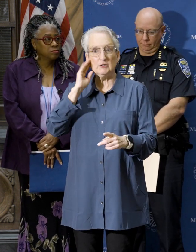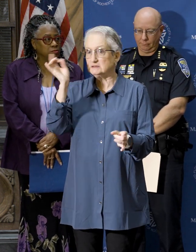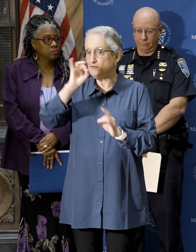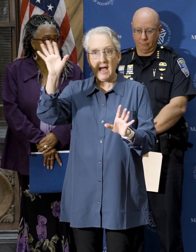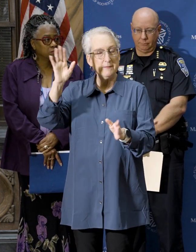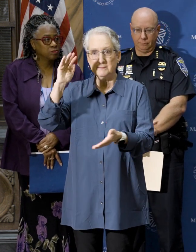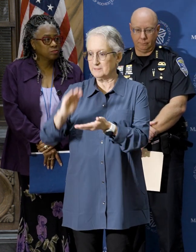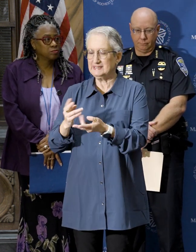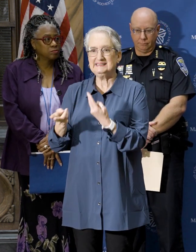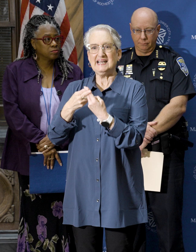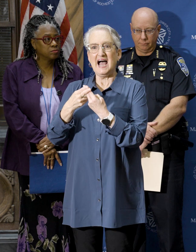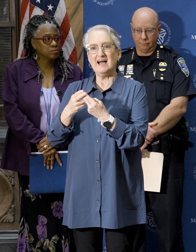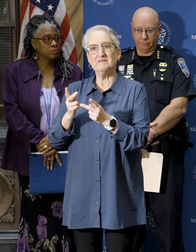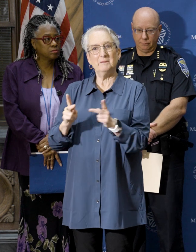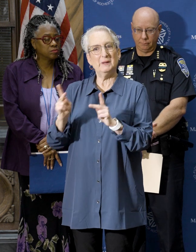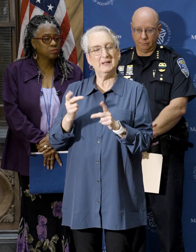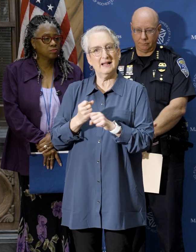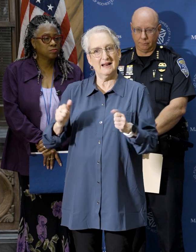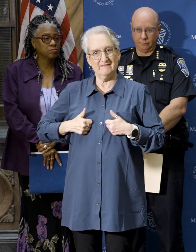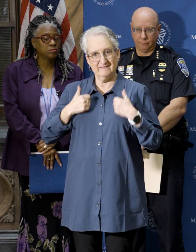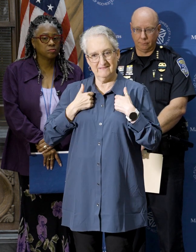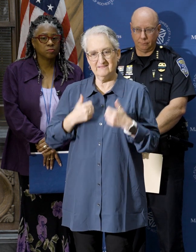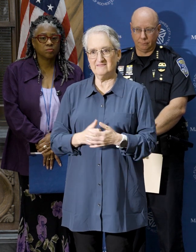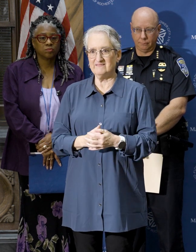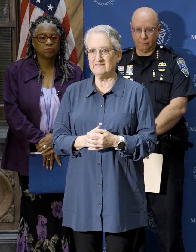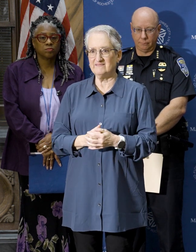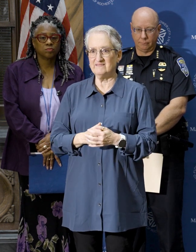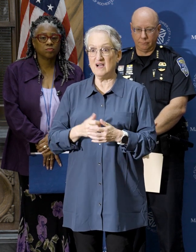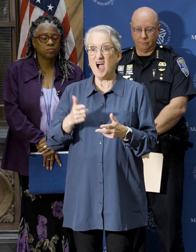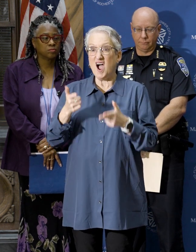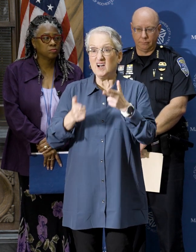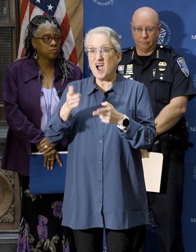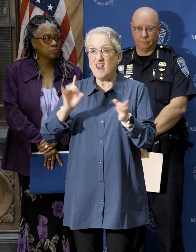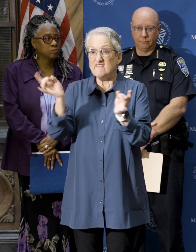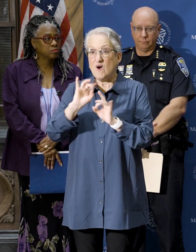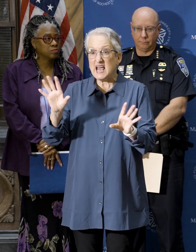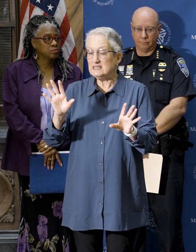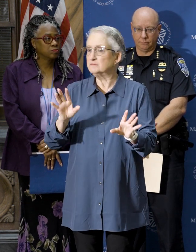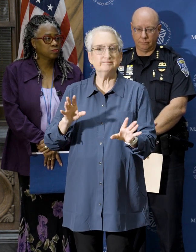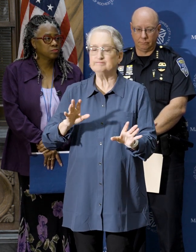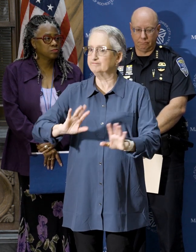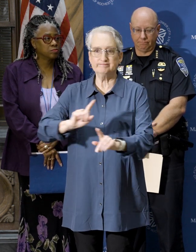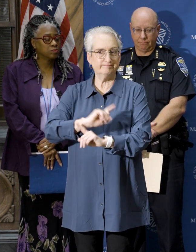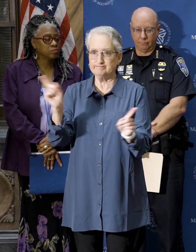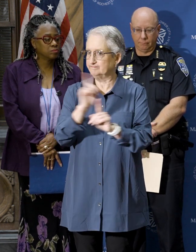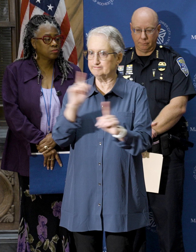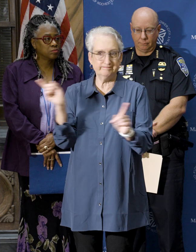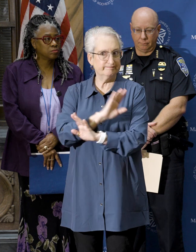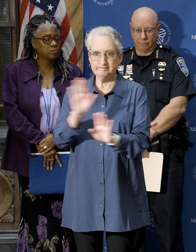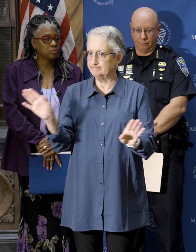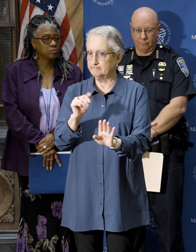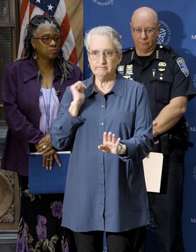trauma. It's something that we cannot tolerate, and it's why you hear the chief talk about how I have instructed him to treat